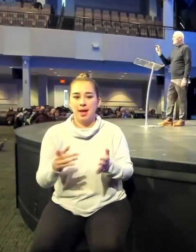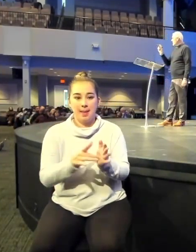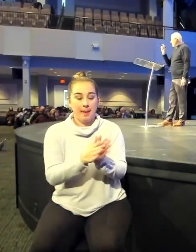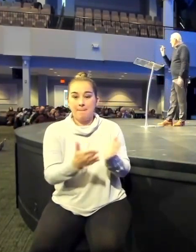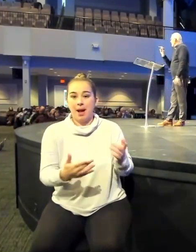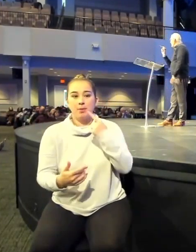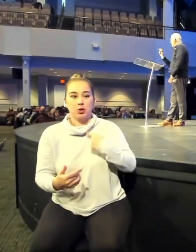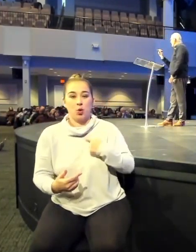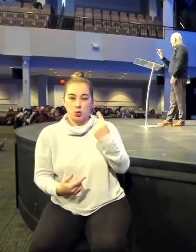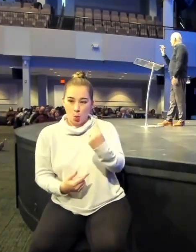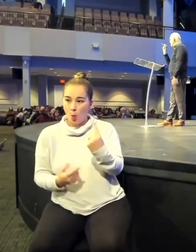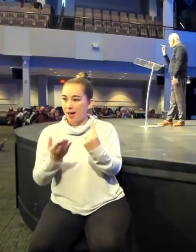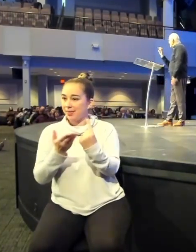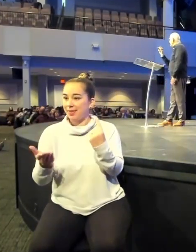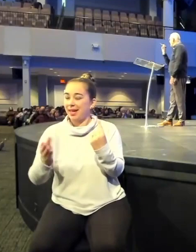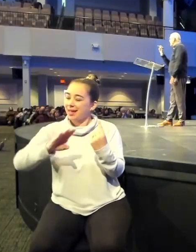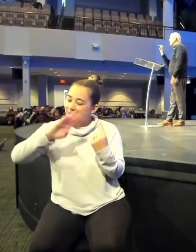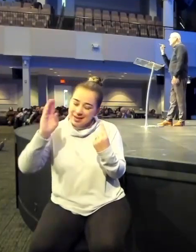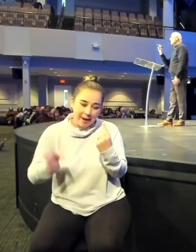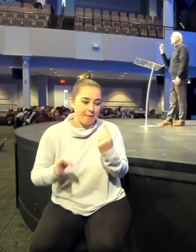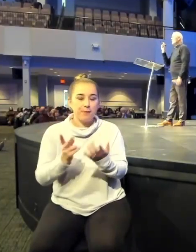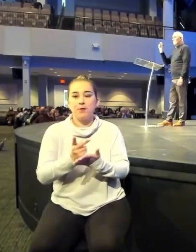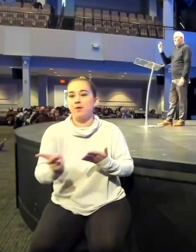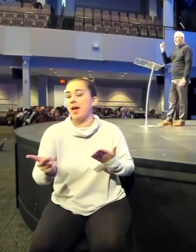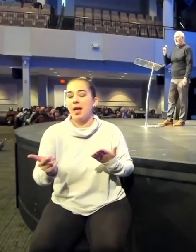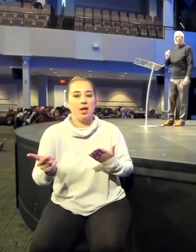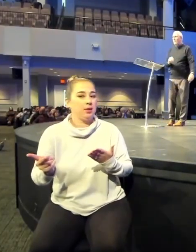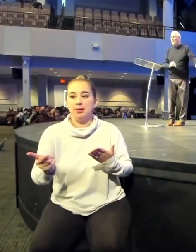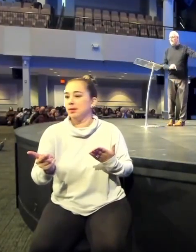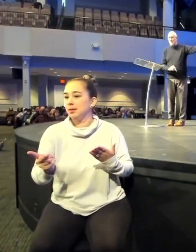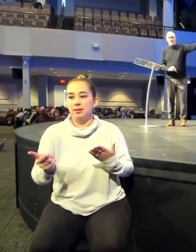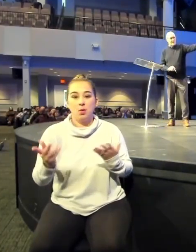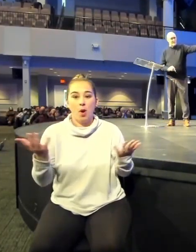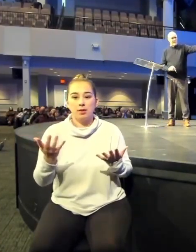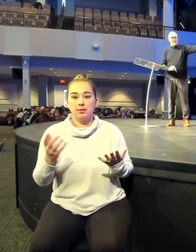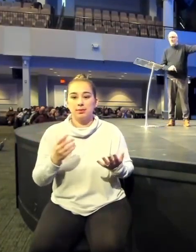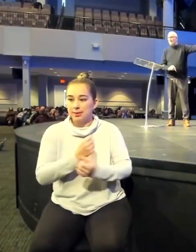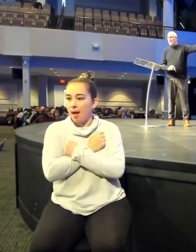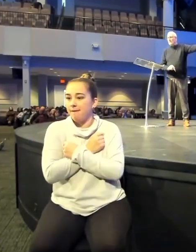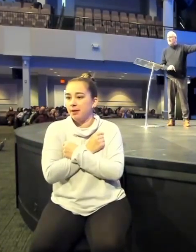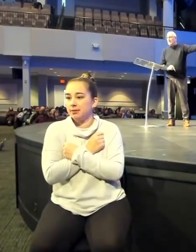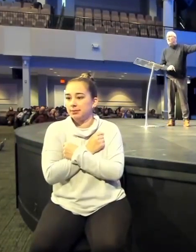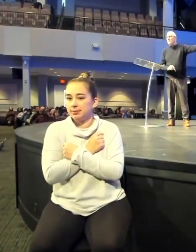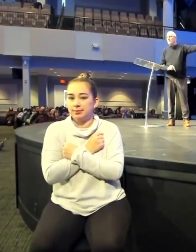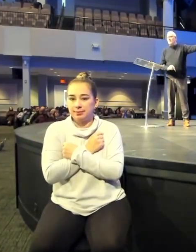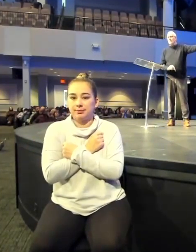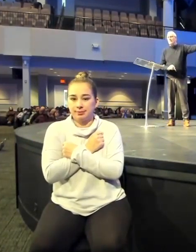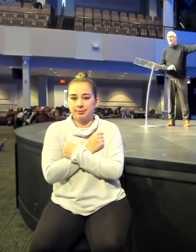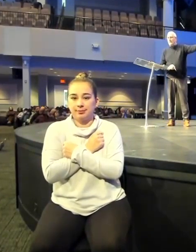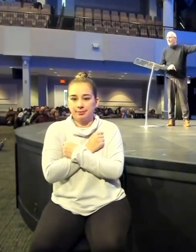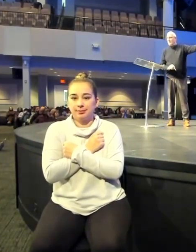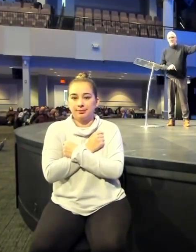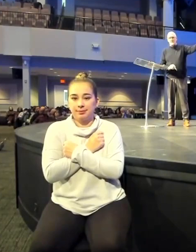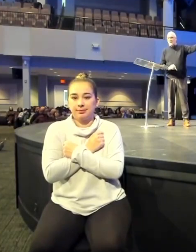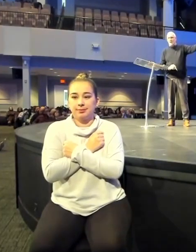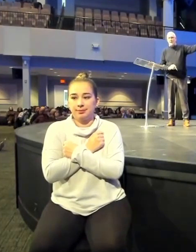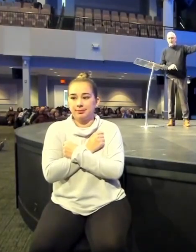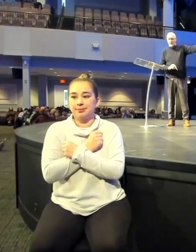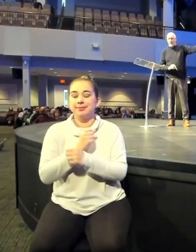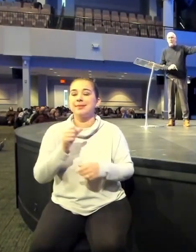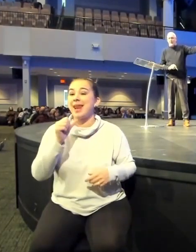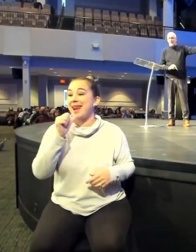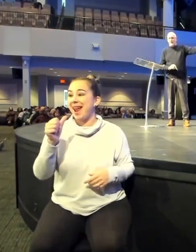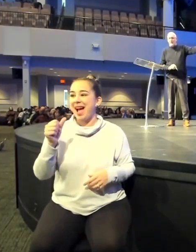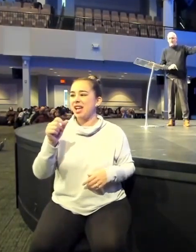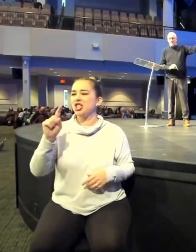has told us the one thing that will never, ever fail you in life. And what is it? It's love. Not just any love,